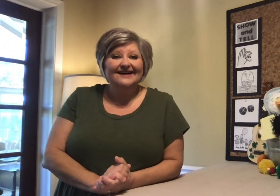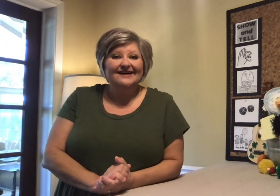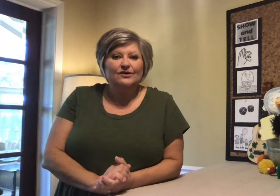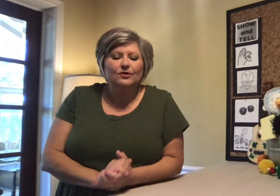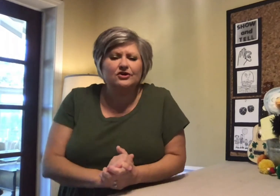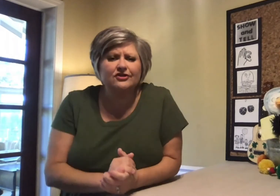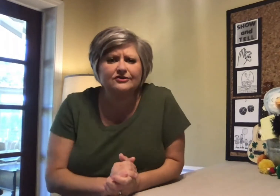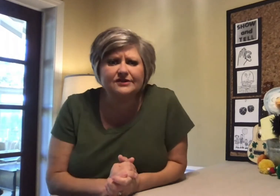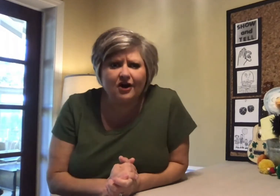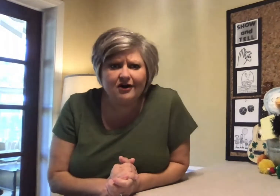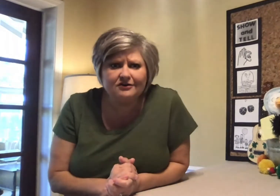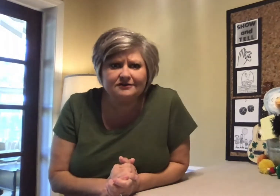What are those called?